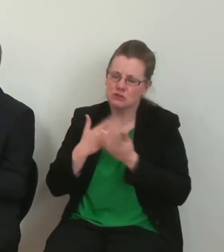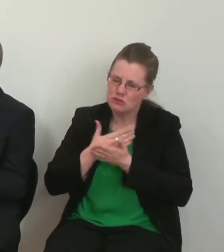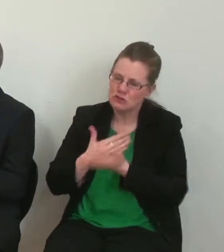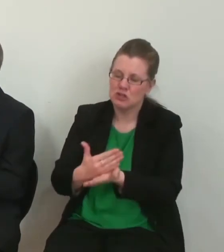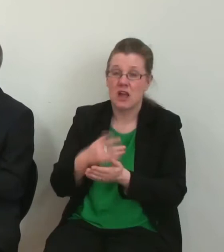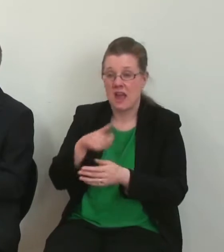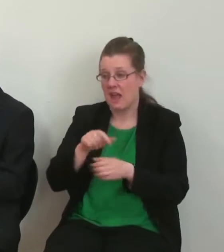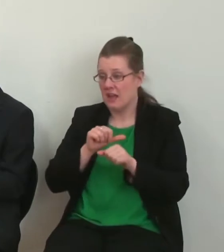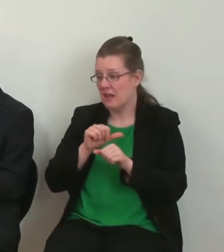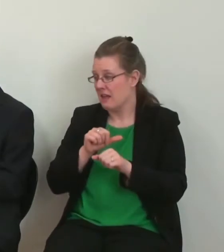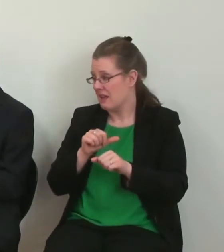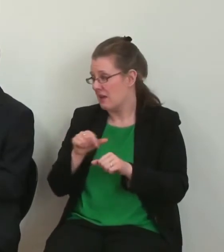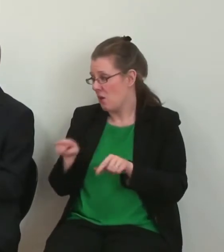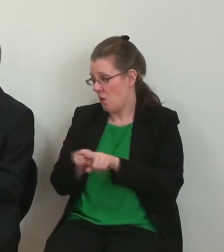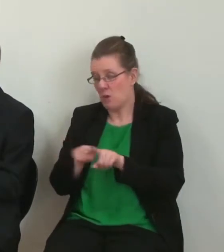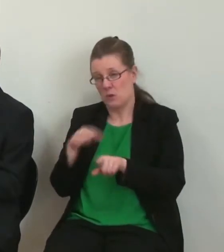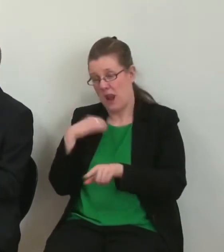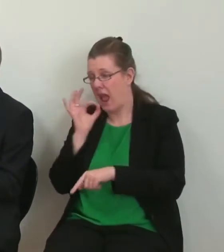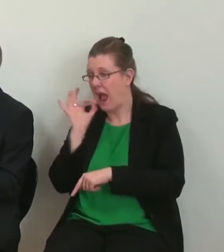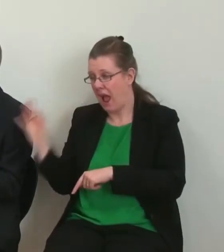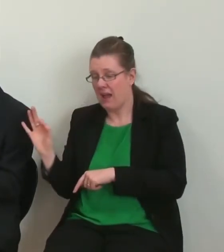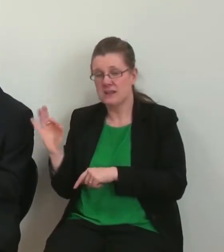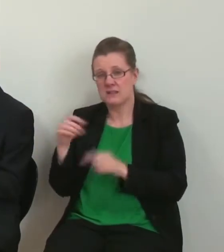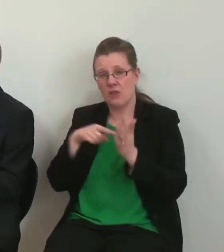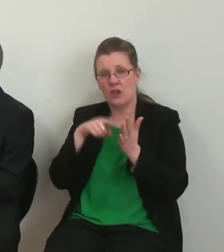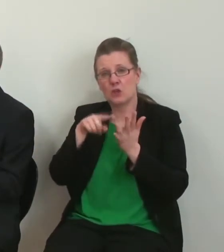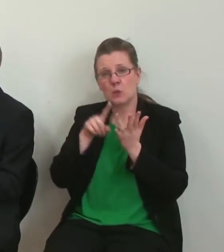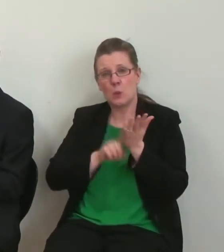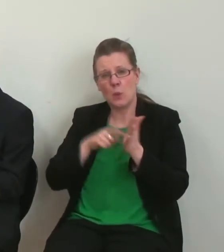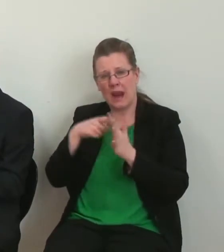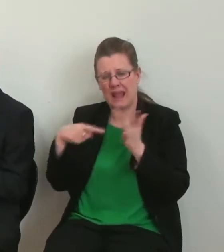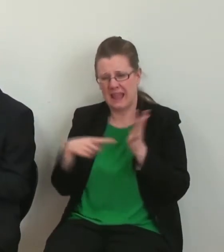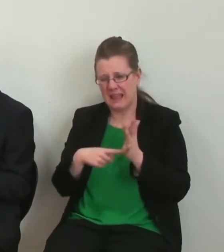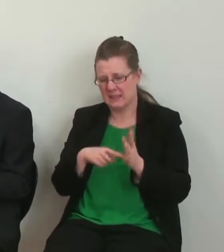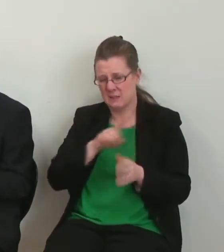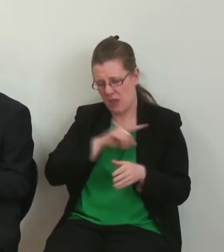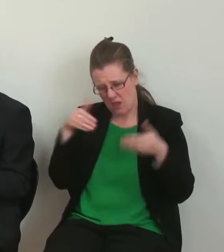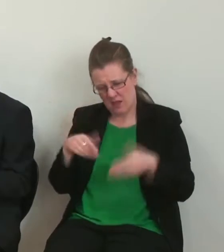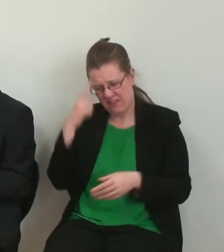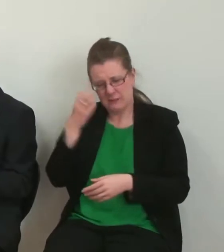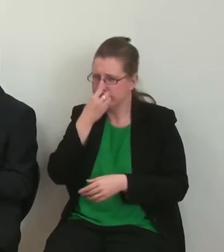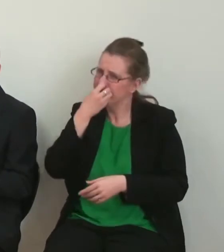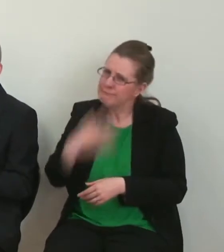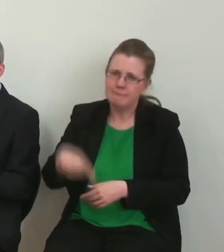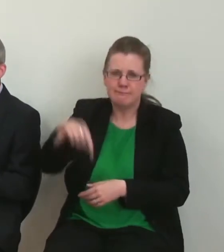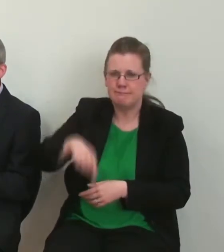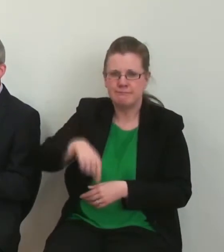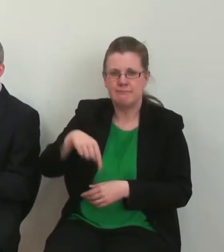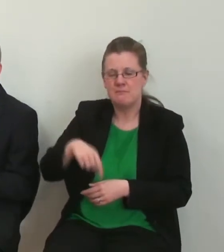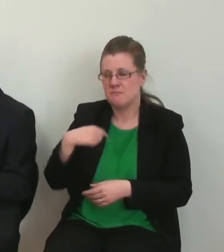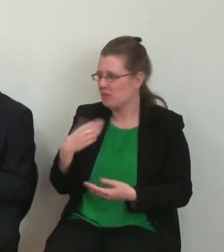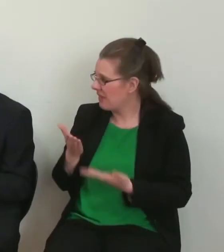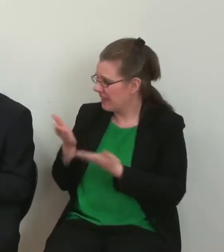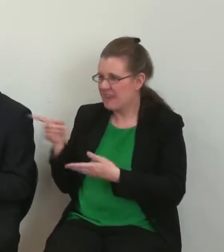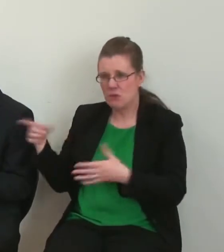in the next break, Chris, I'm going to talk to you about the toolkit that you've been working on, because I think that's Sure. phenomenal. Okay. So I think we're going to give